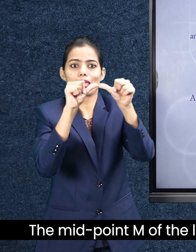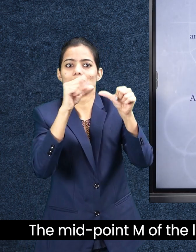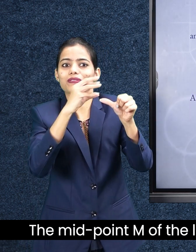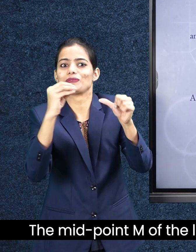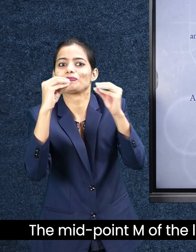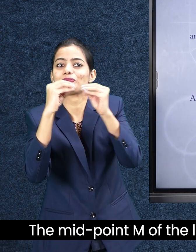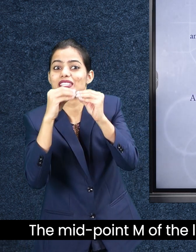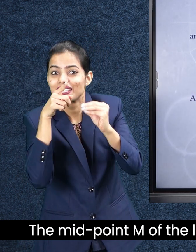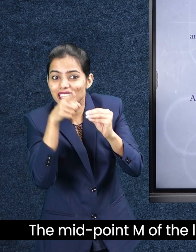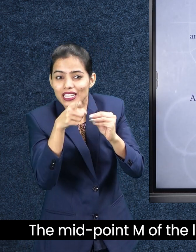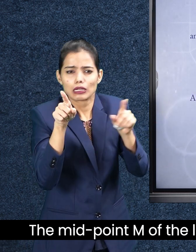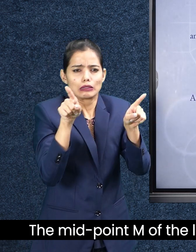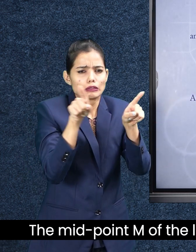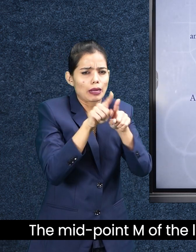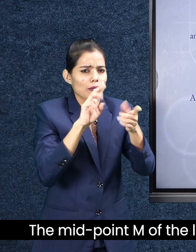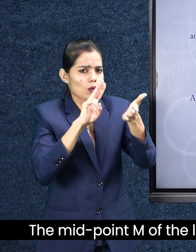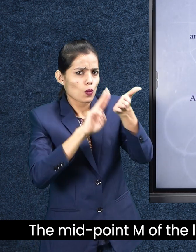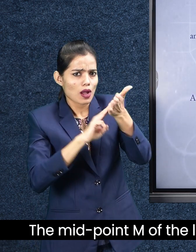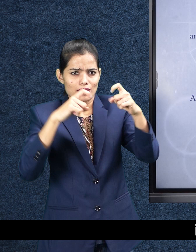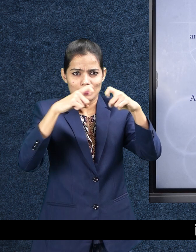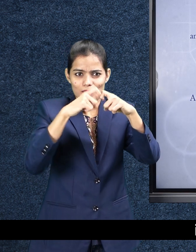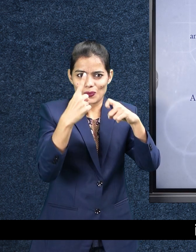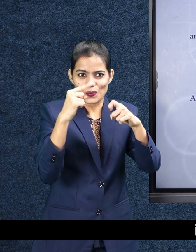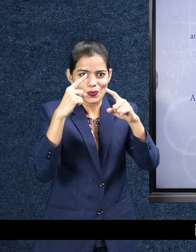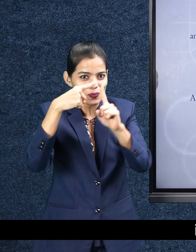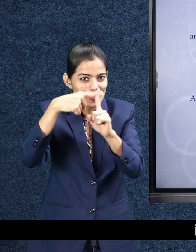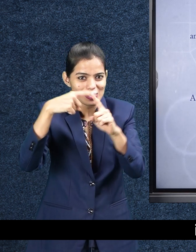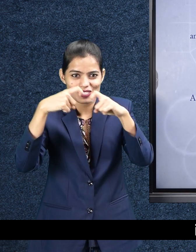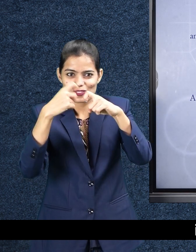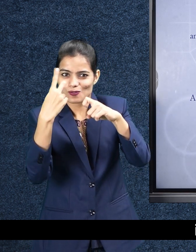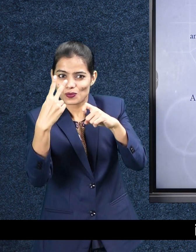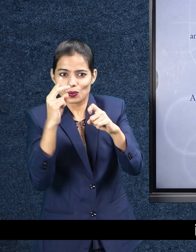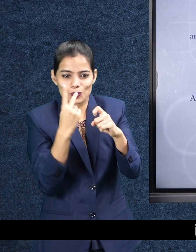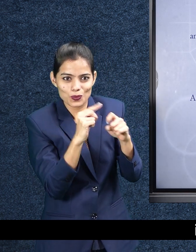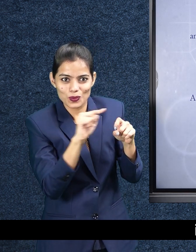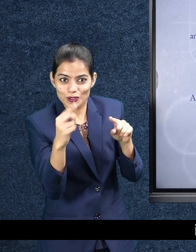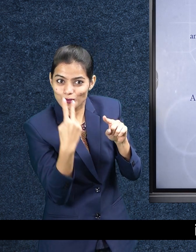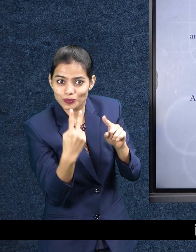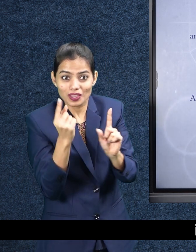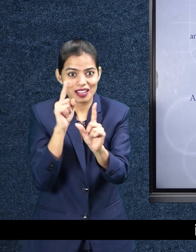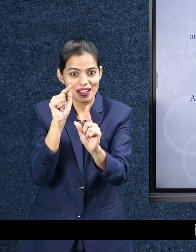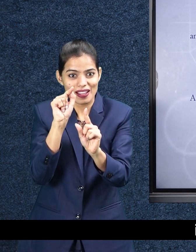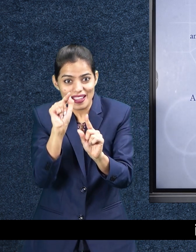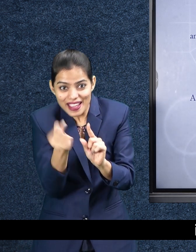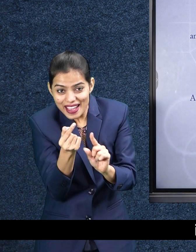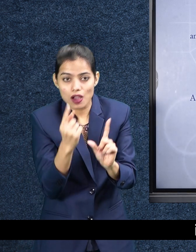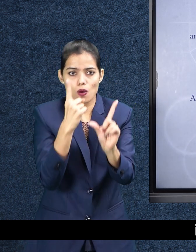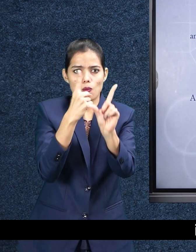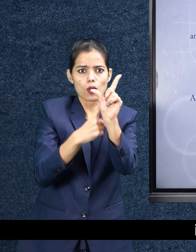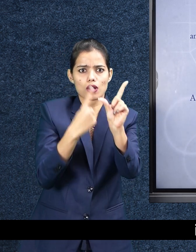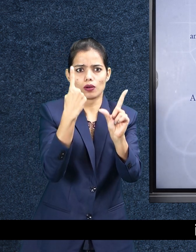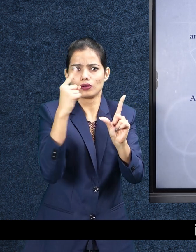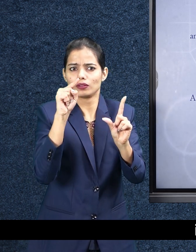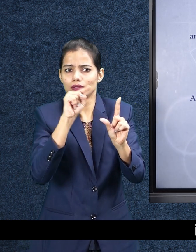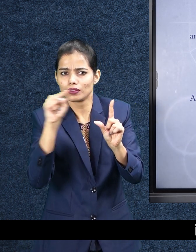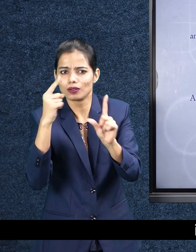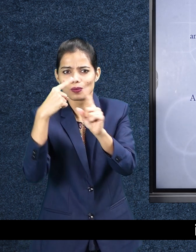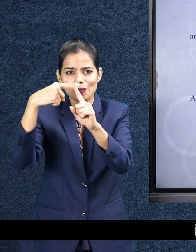x2, y2 is M, x1 plus x2 by 2, y1 plus y2 by